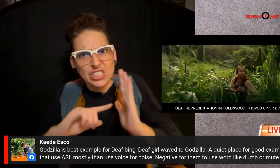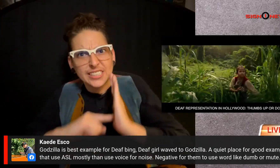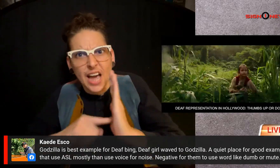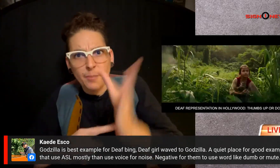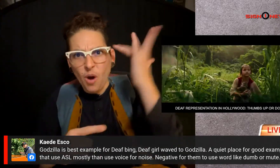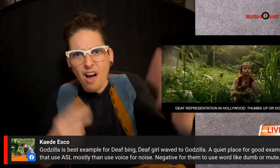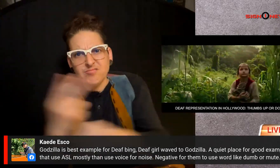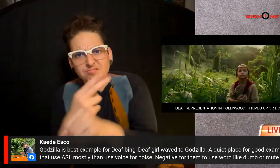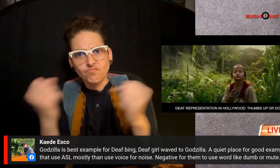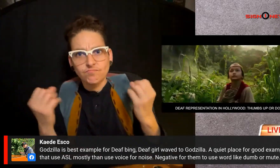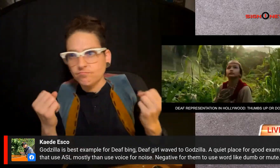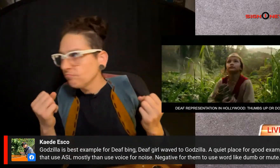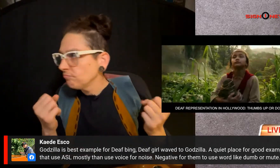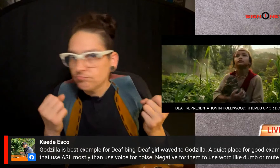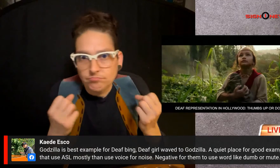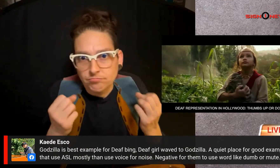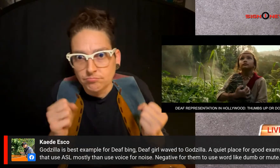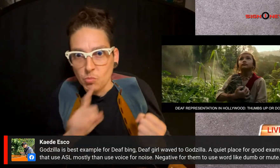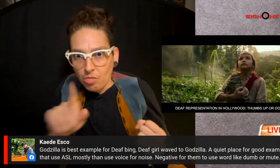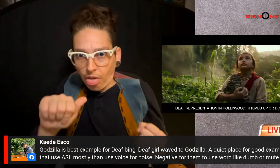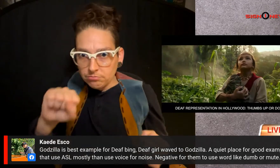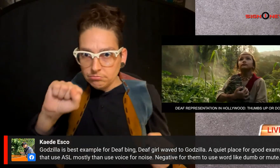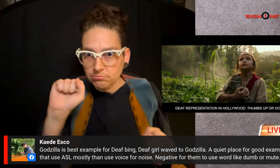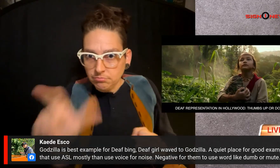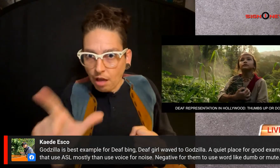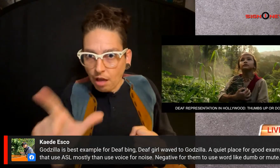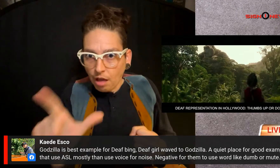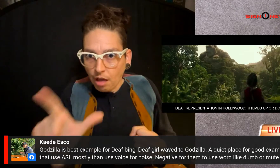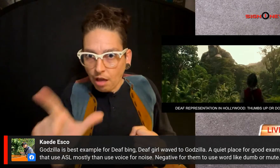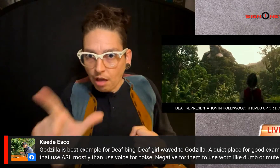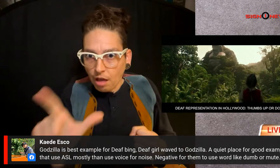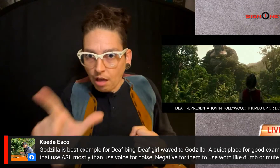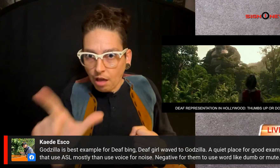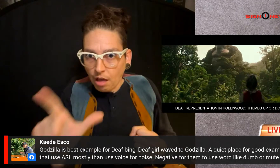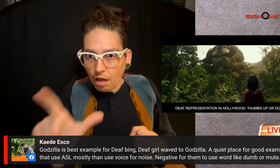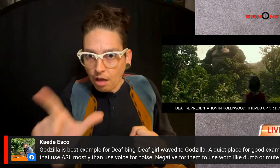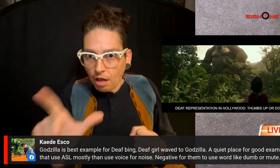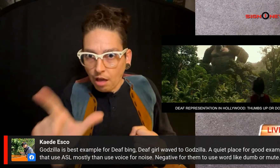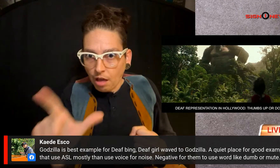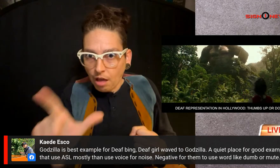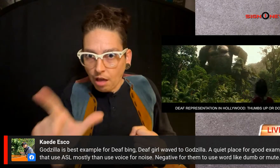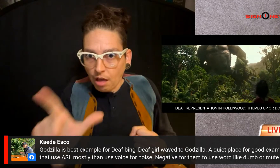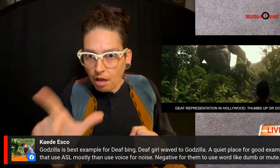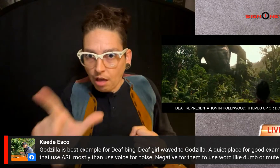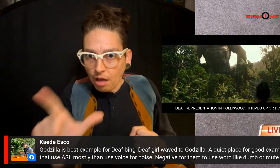A Quiet Place is a good example of using ASL mostly then use a voice for noise.